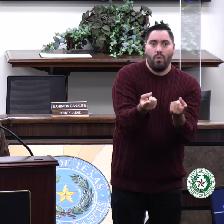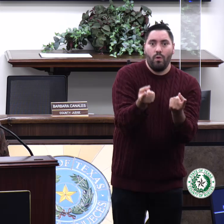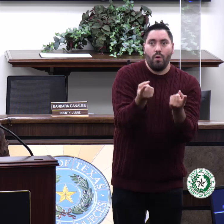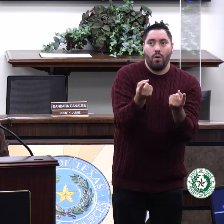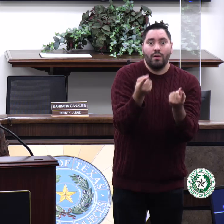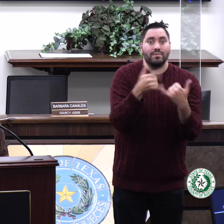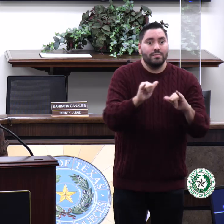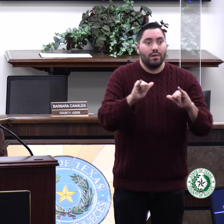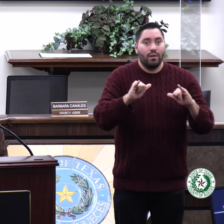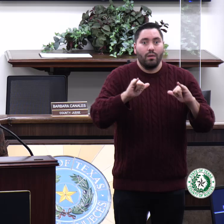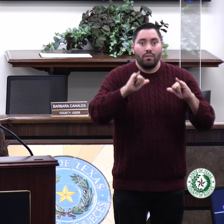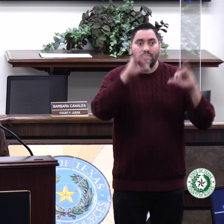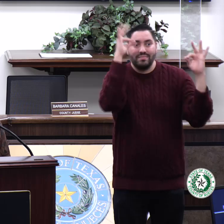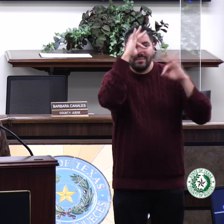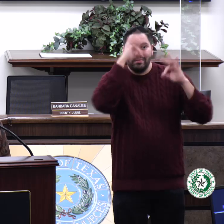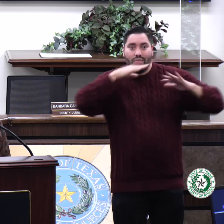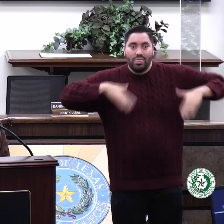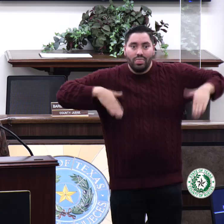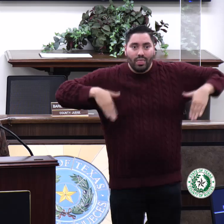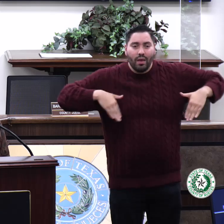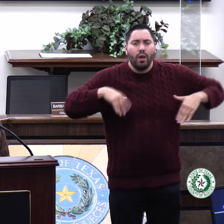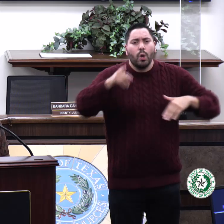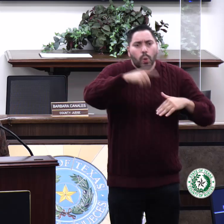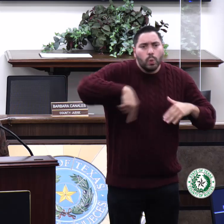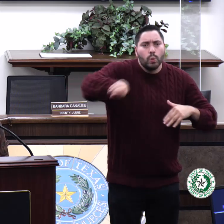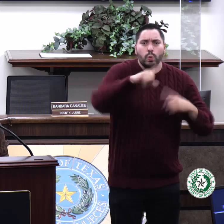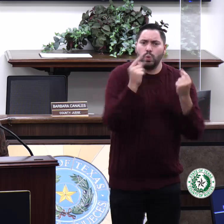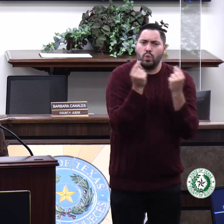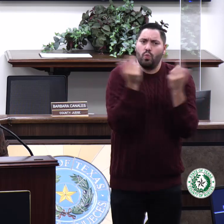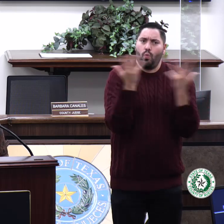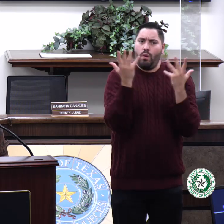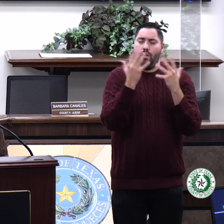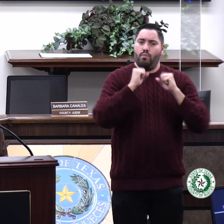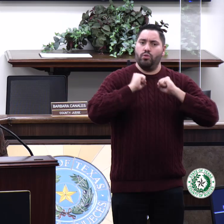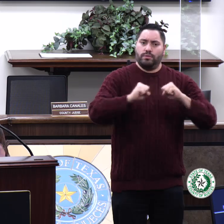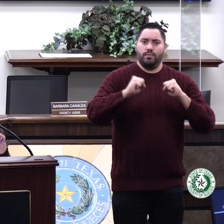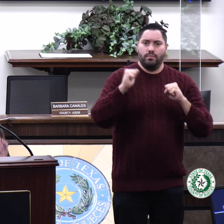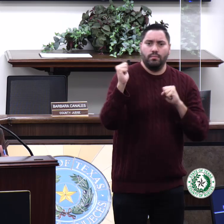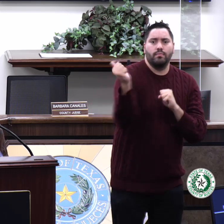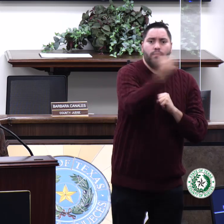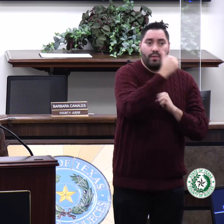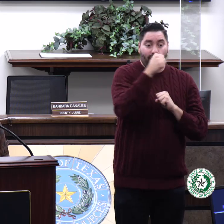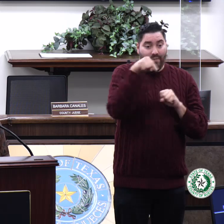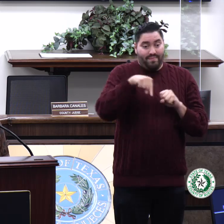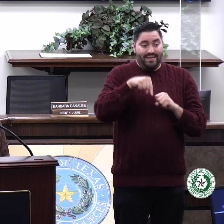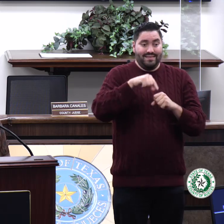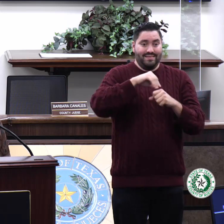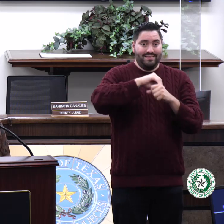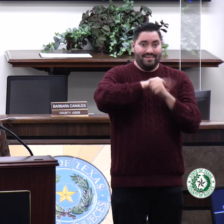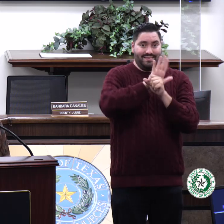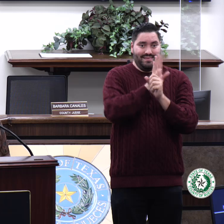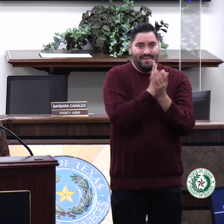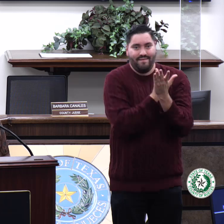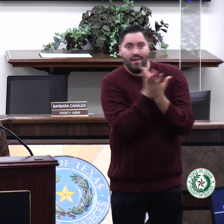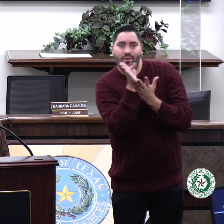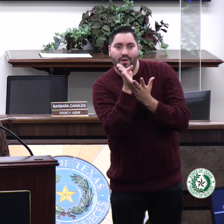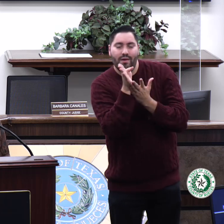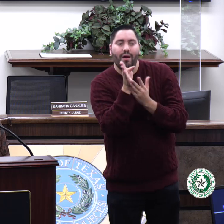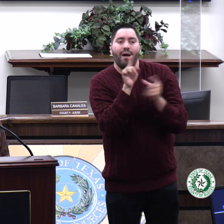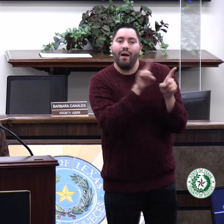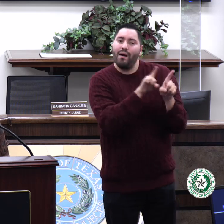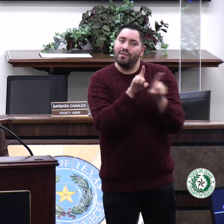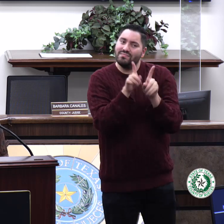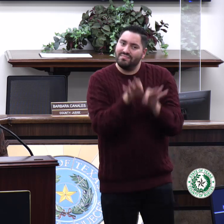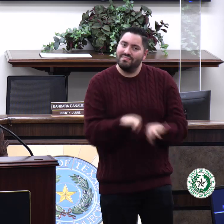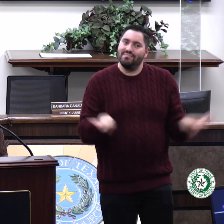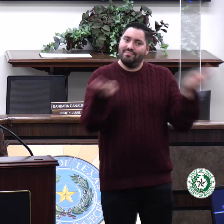yet know, and what you can do to protect you and your family from this new variant, especially as we come to a very important